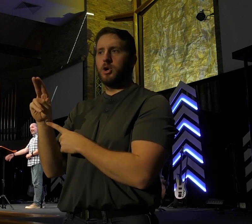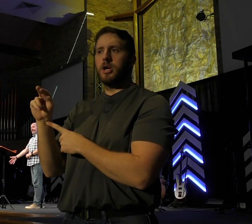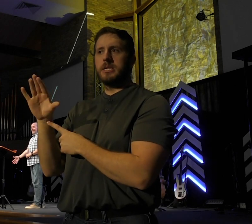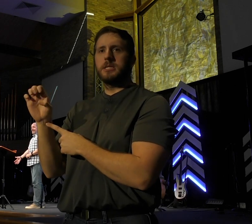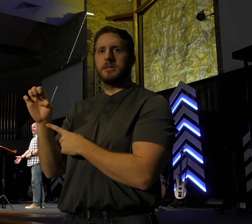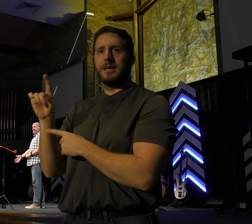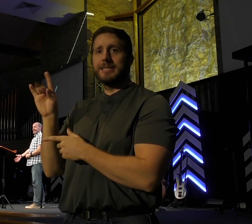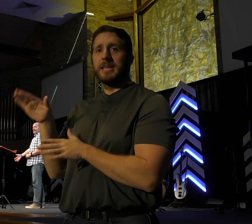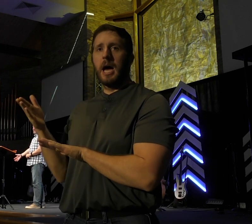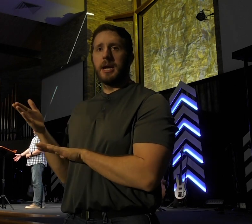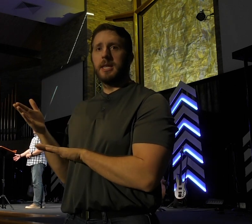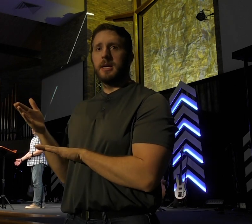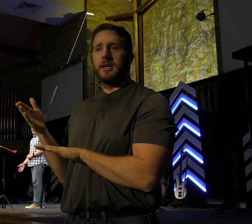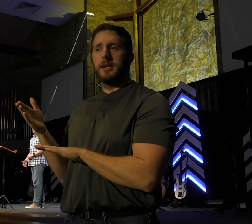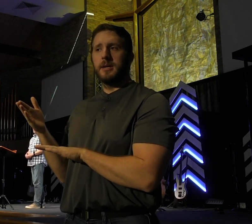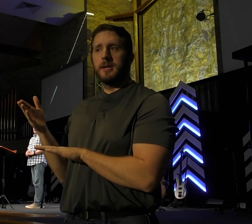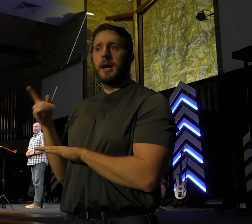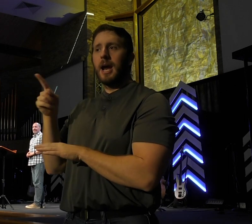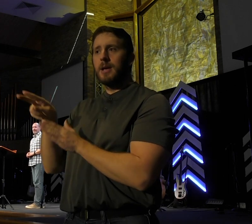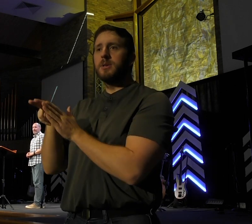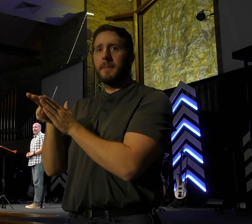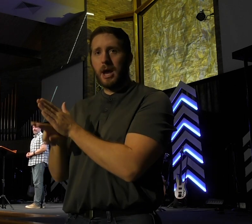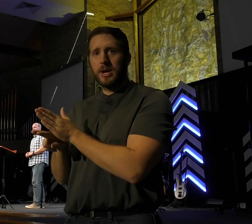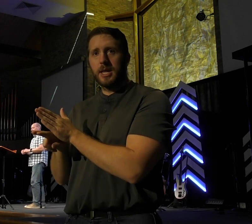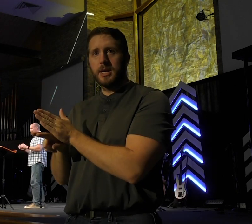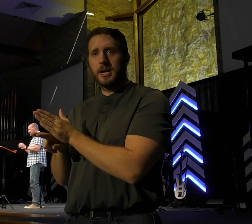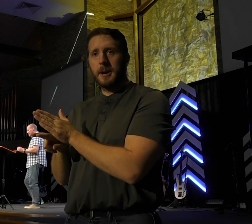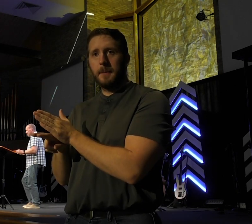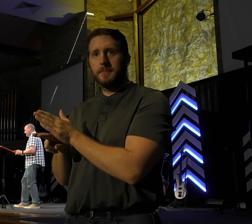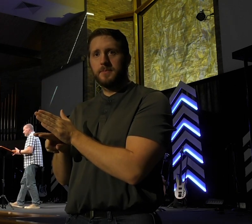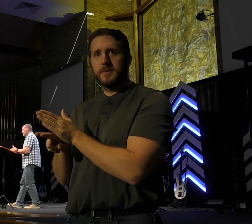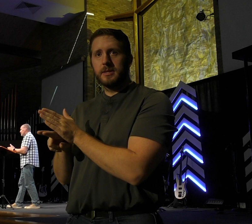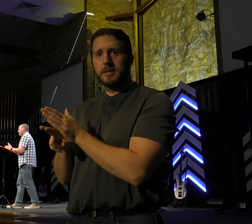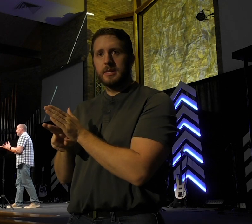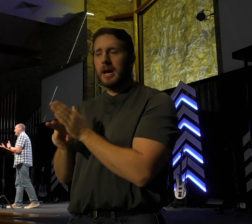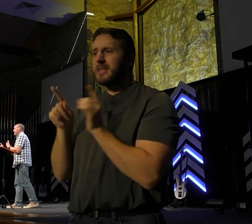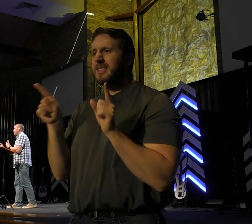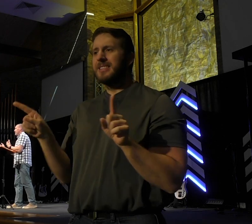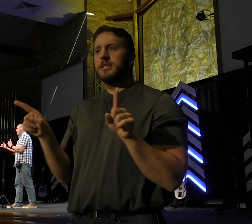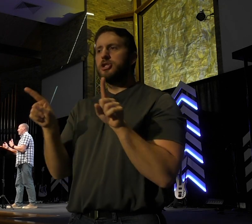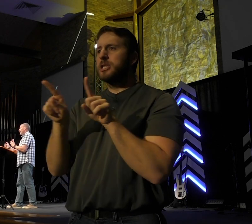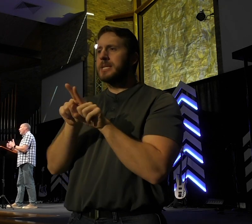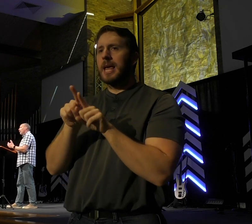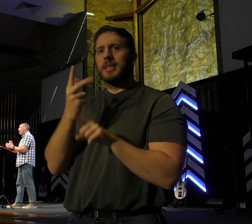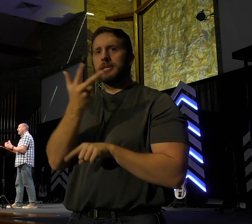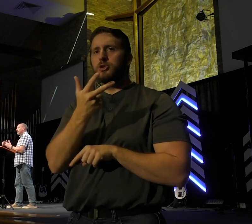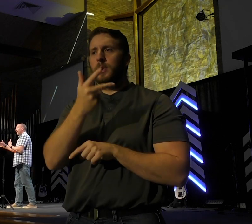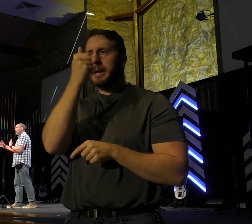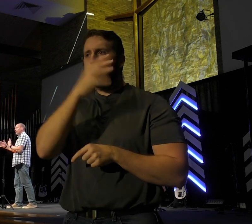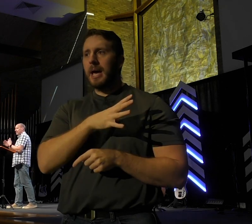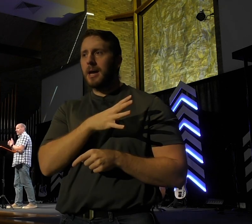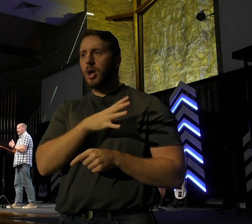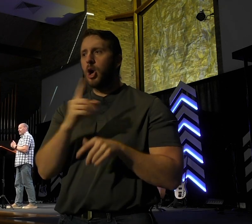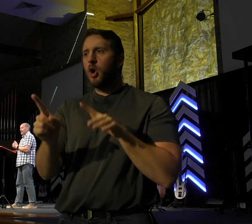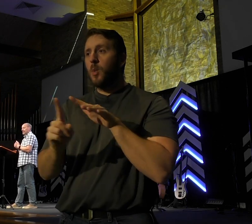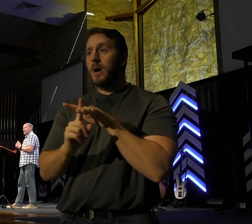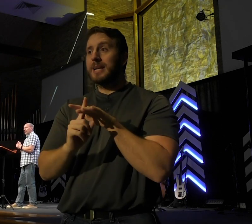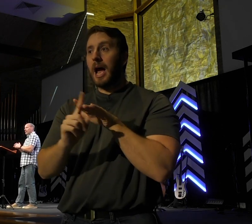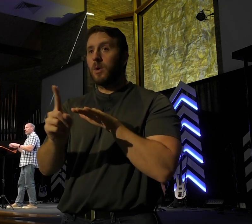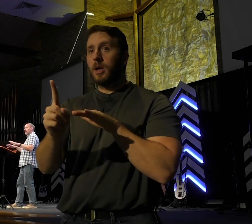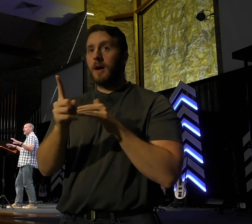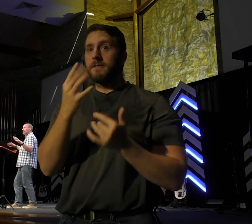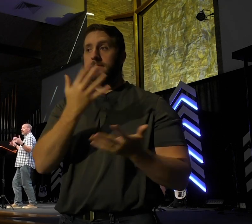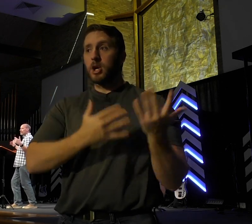And he died, and he was buried. And just like these three guys walked out of the